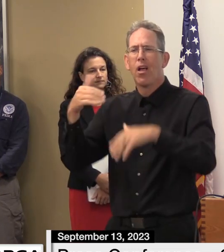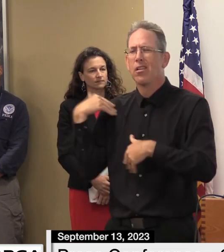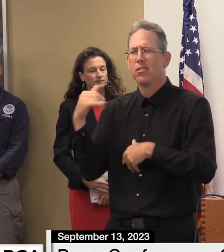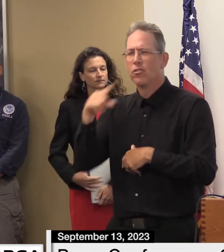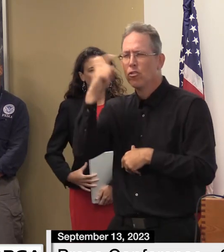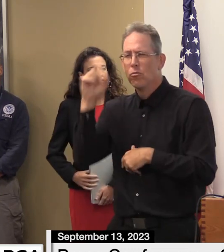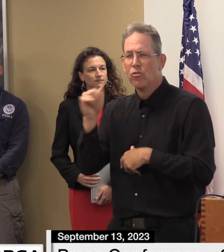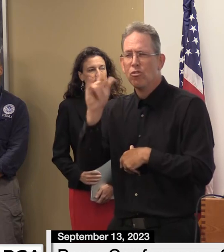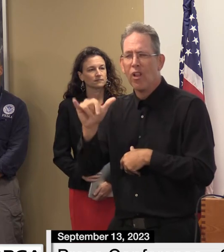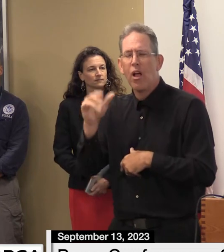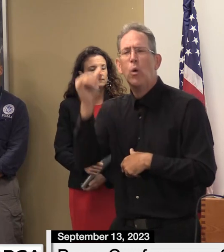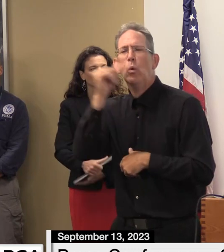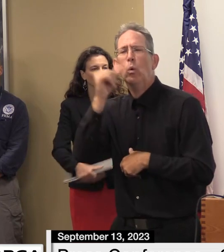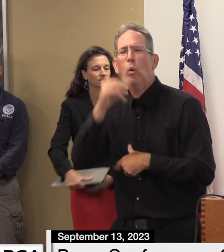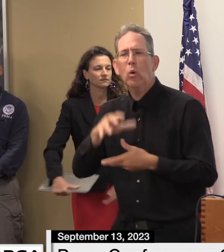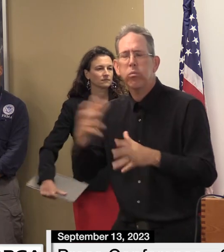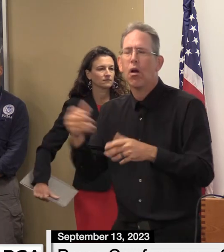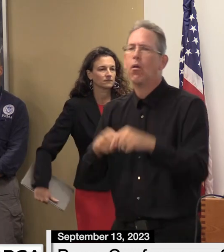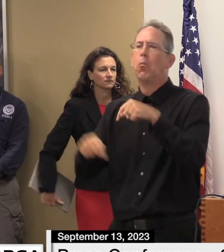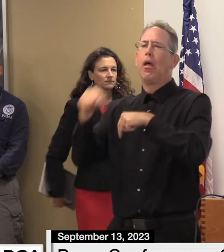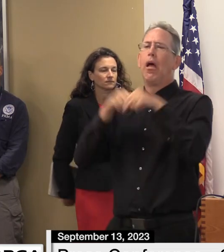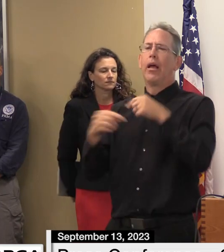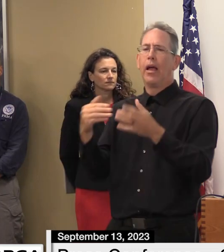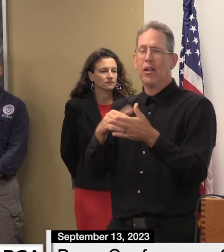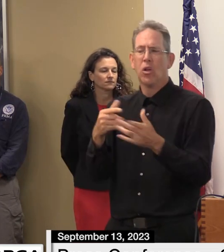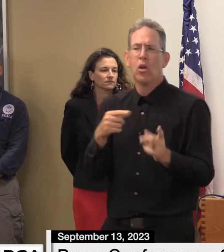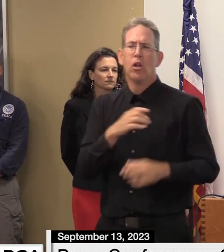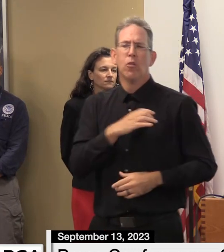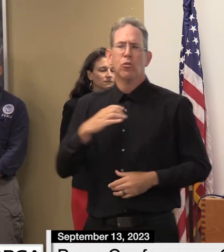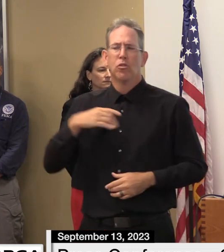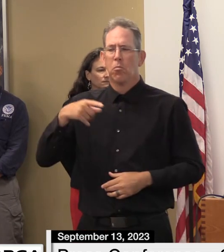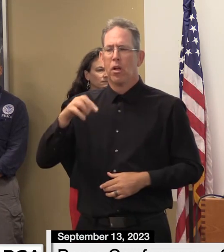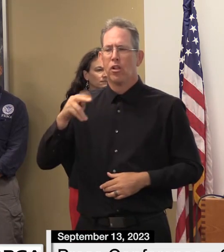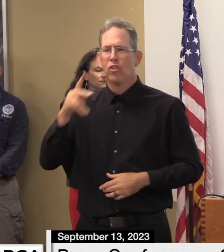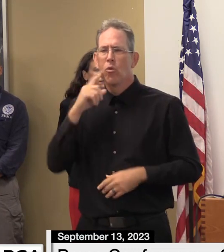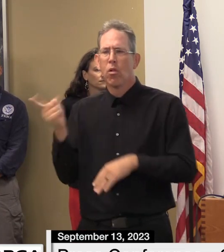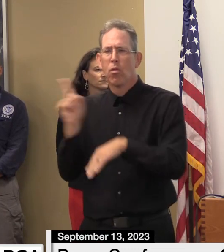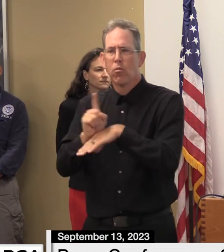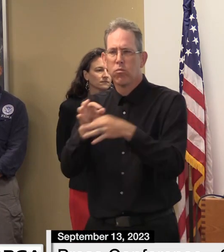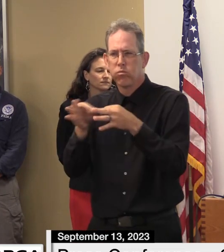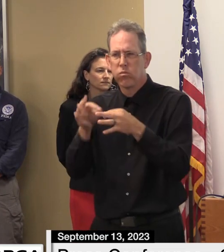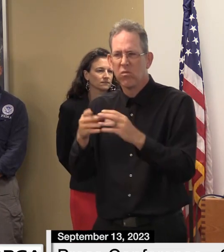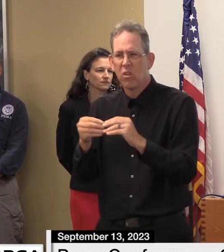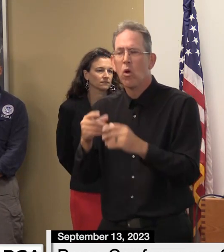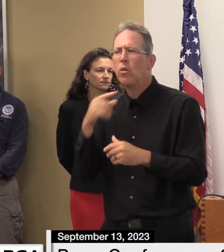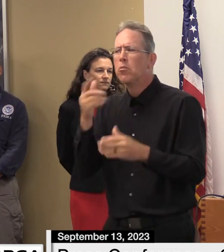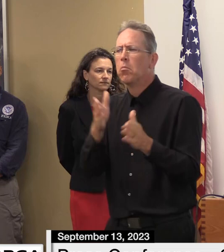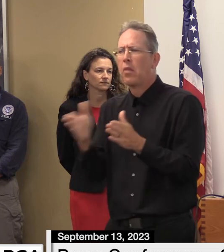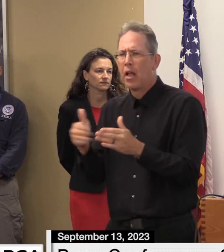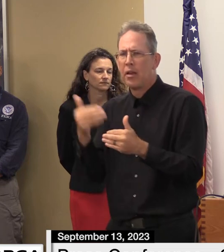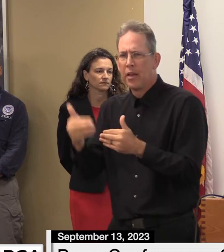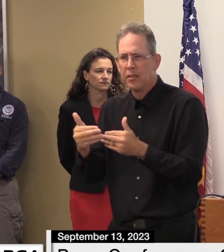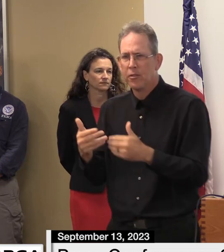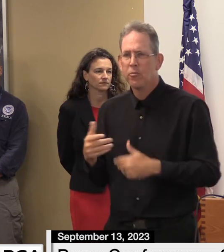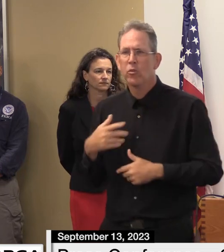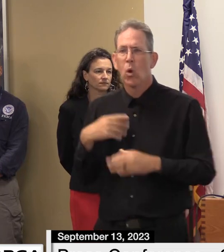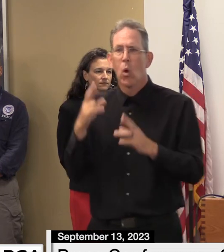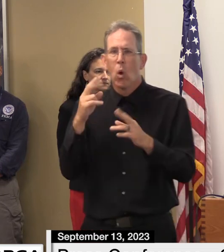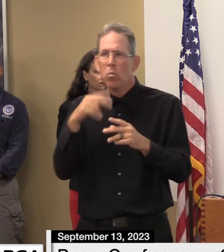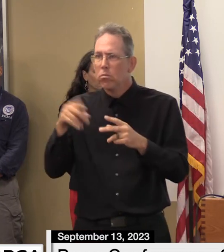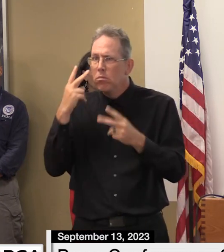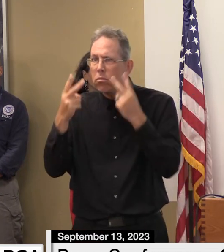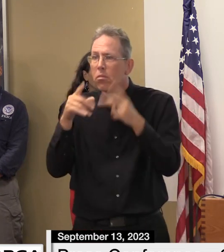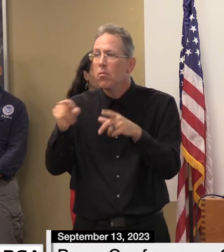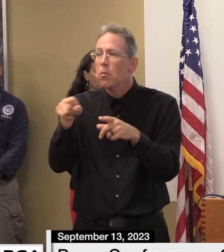talk about in a minute is another helpful step, which will support housing for critical income levels, affordable